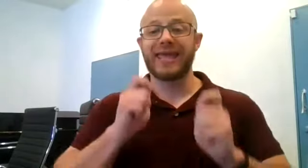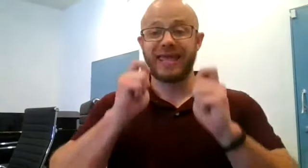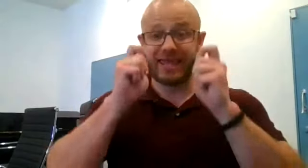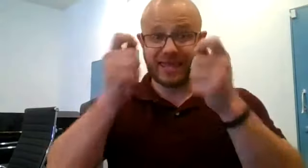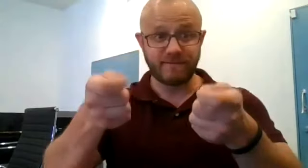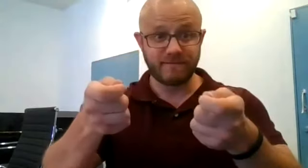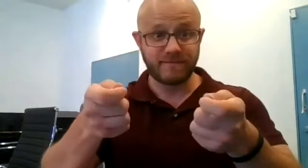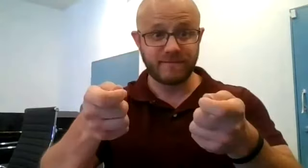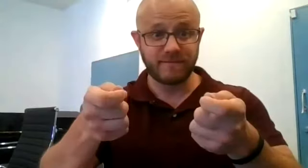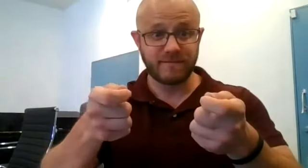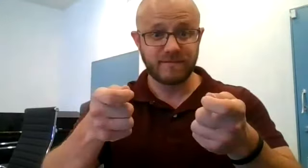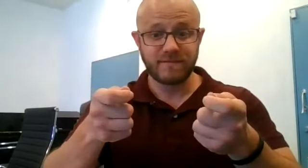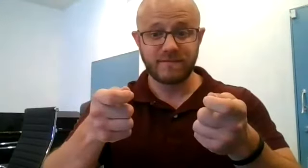Oh, can I give?